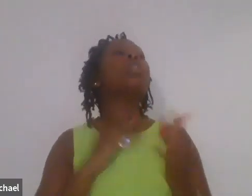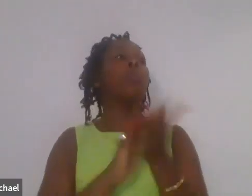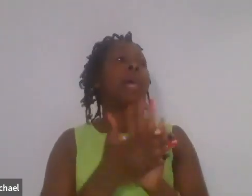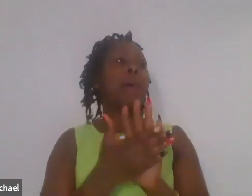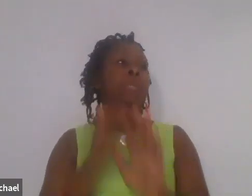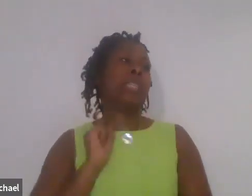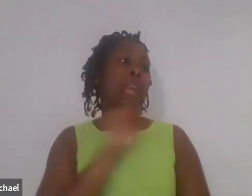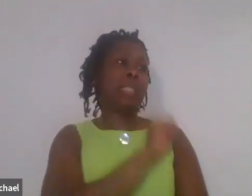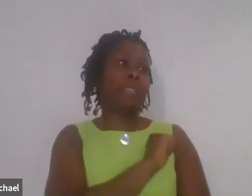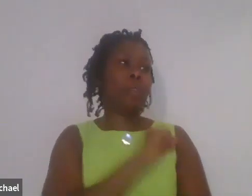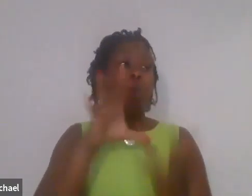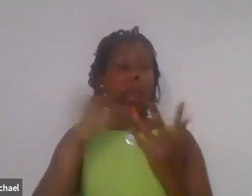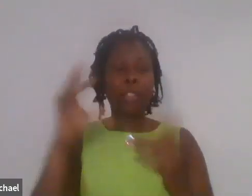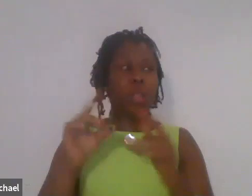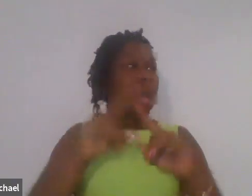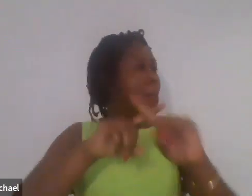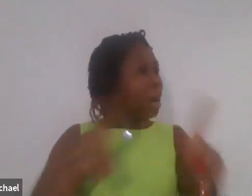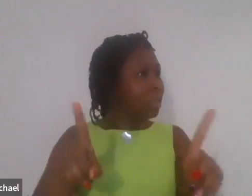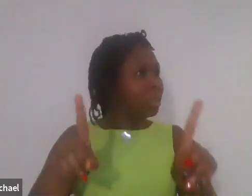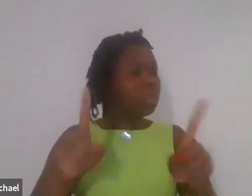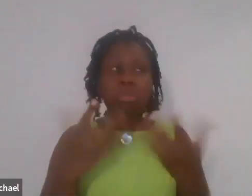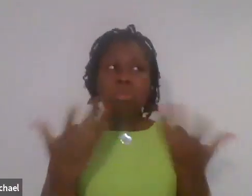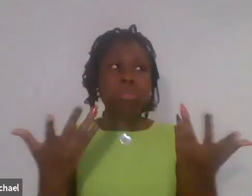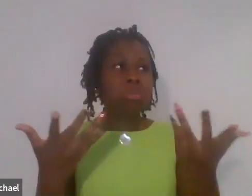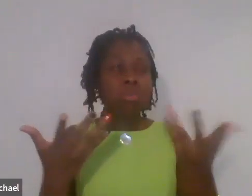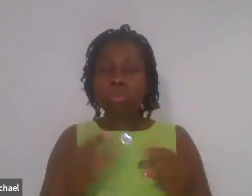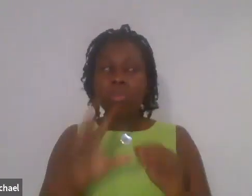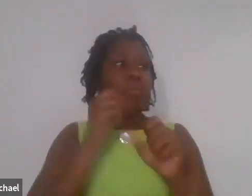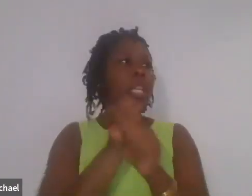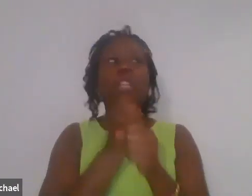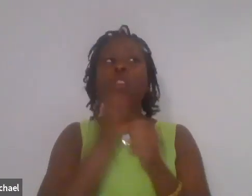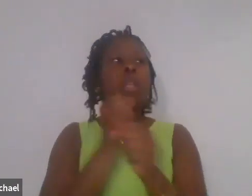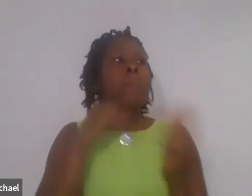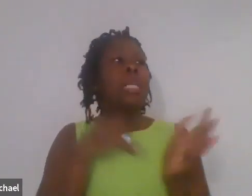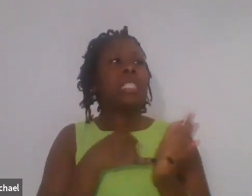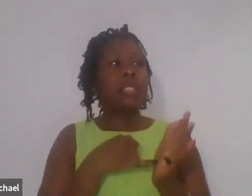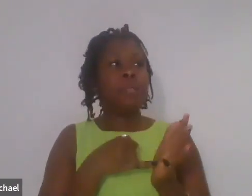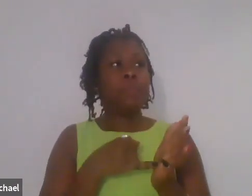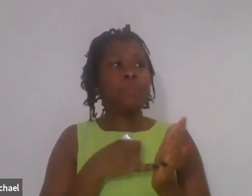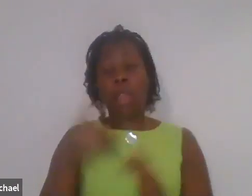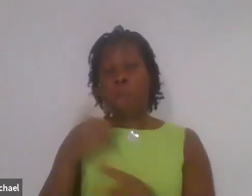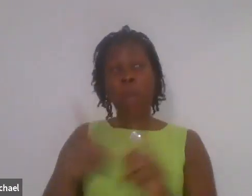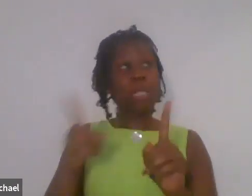to become I senator. wanted to become, to get a nomination to be a senator, They did not but it didn't work out. But